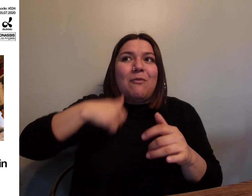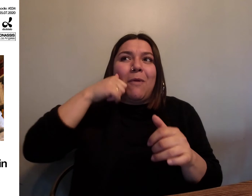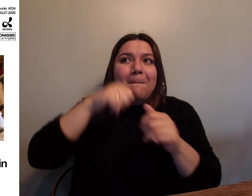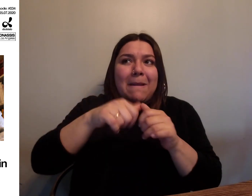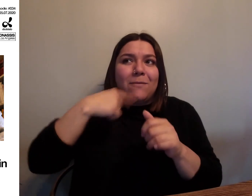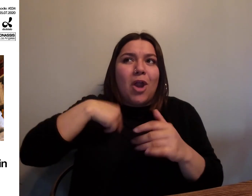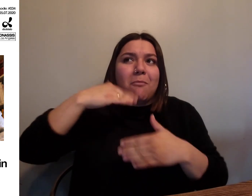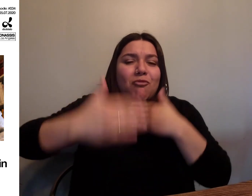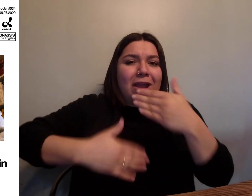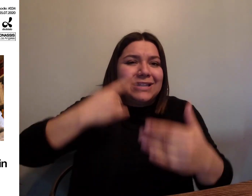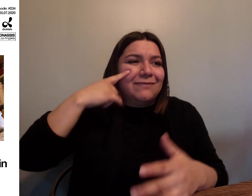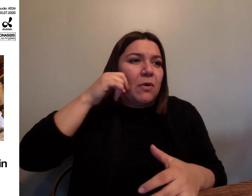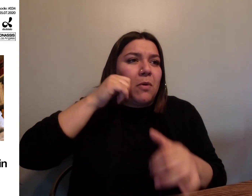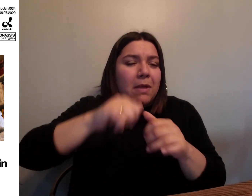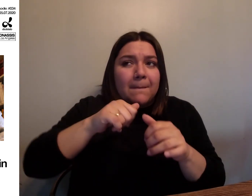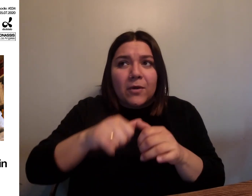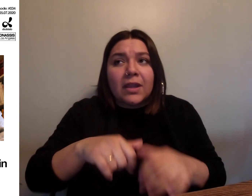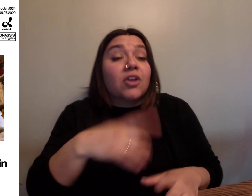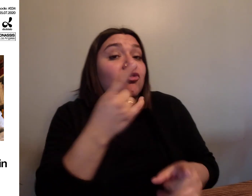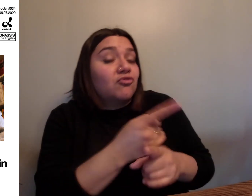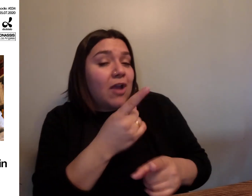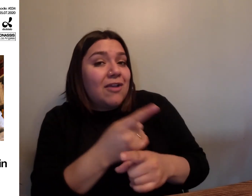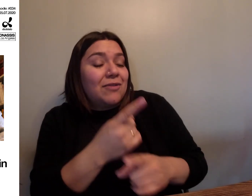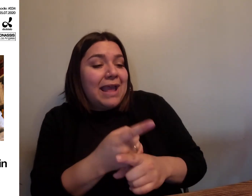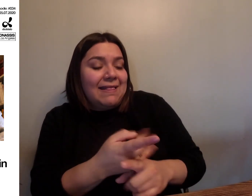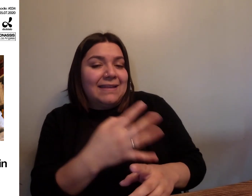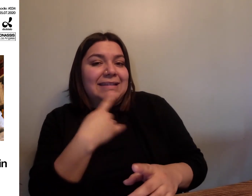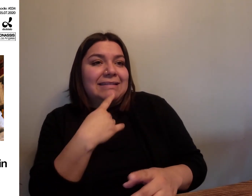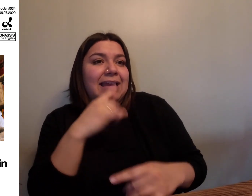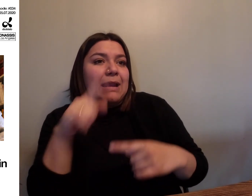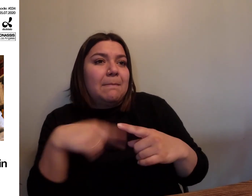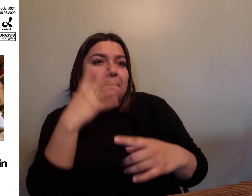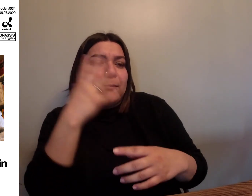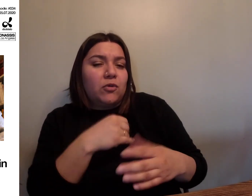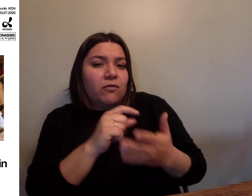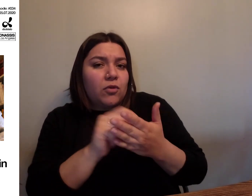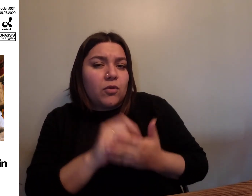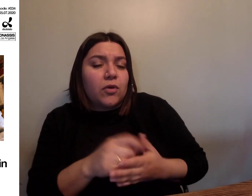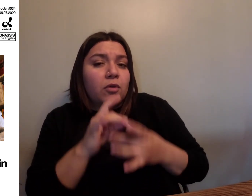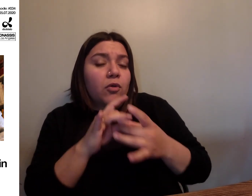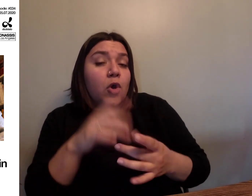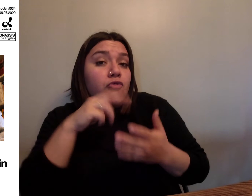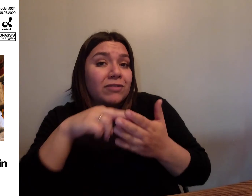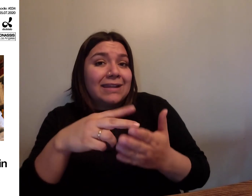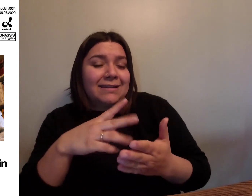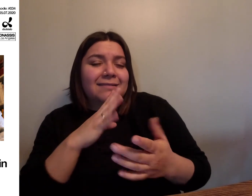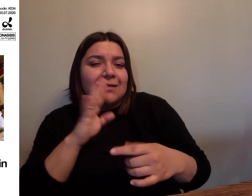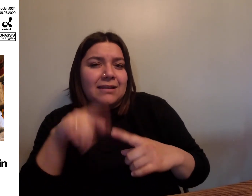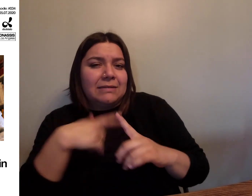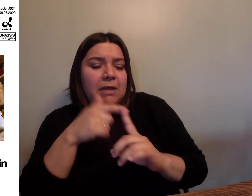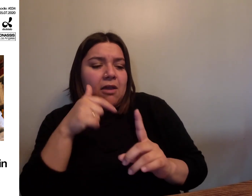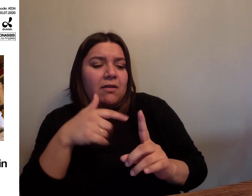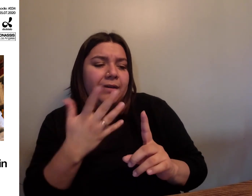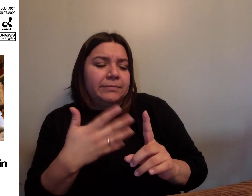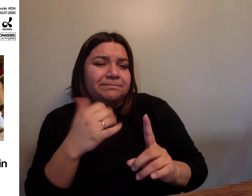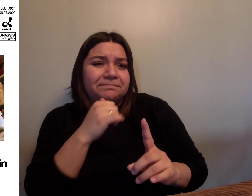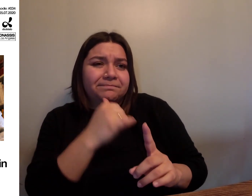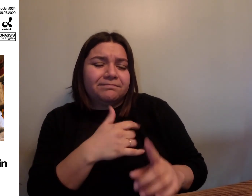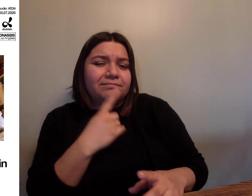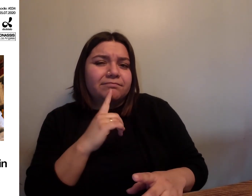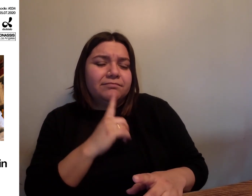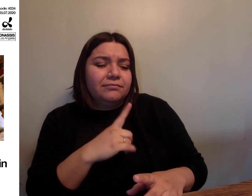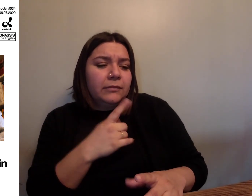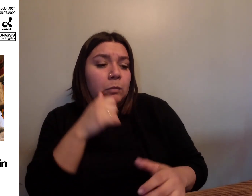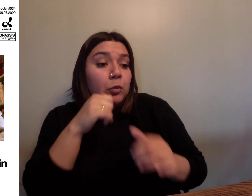remembering. And as Proust said in his beautiful essay on reading, Sur la lecture, he talks about not